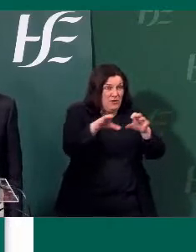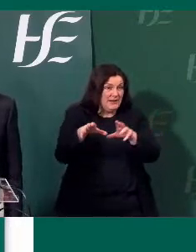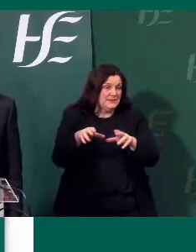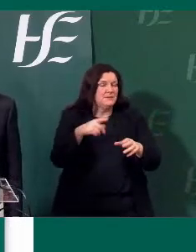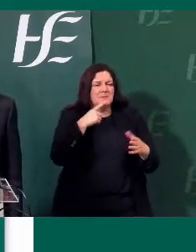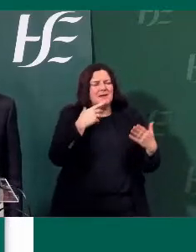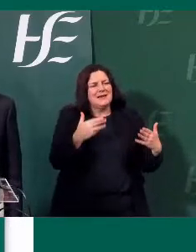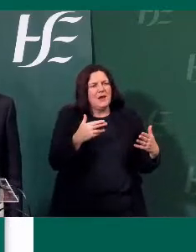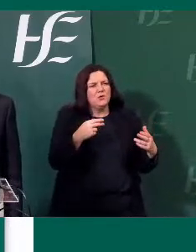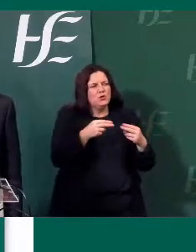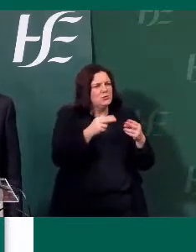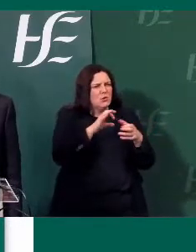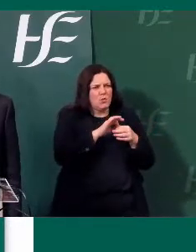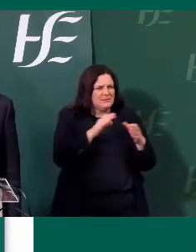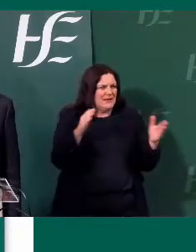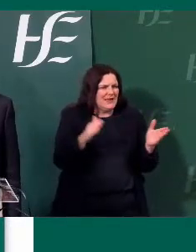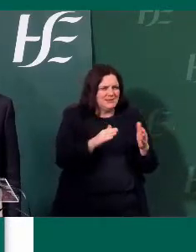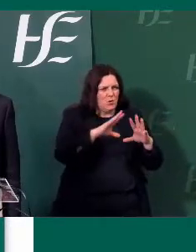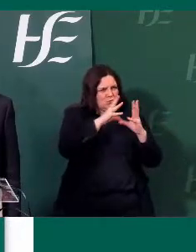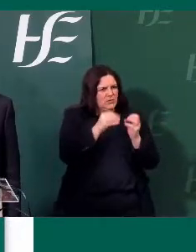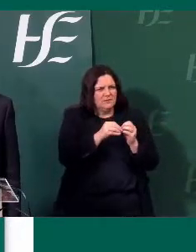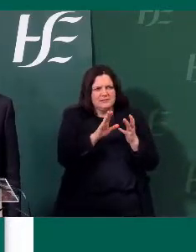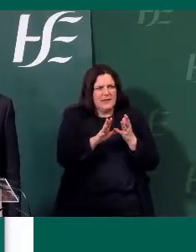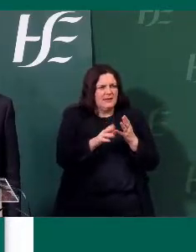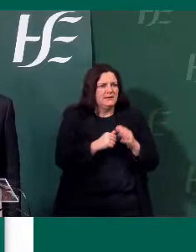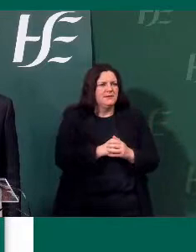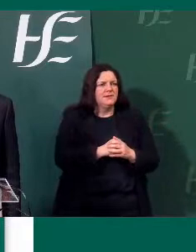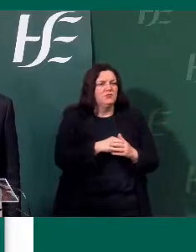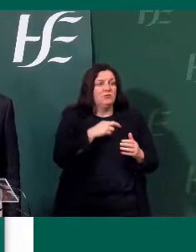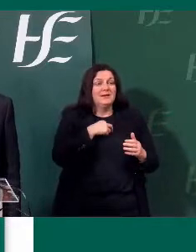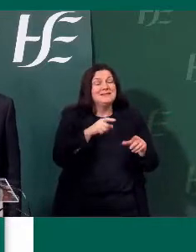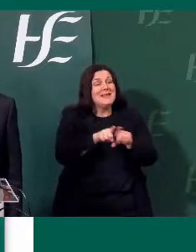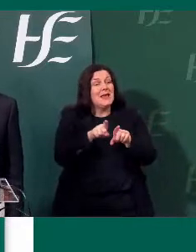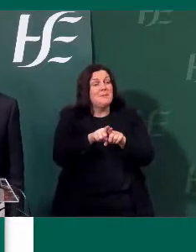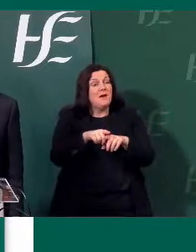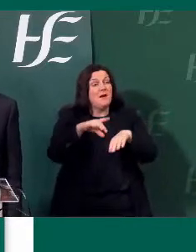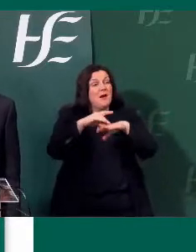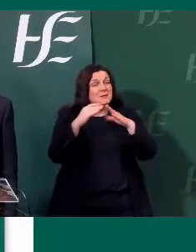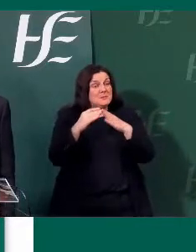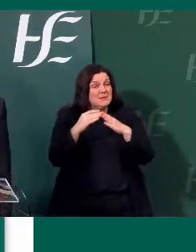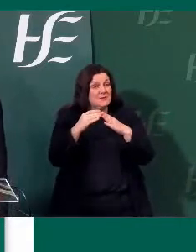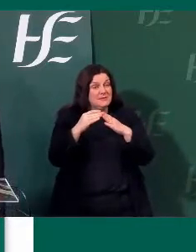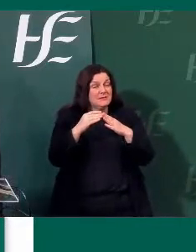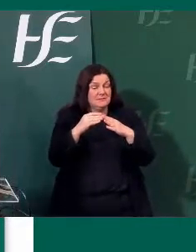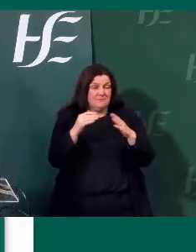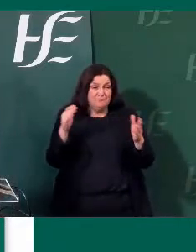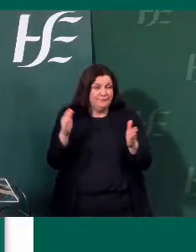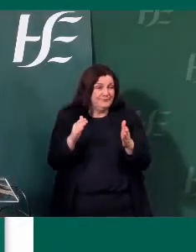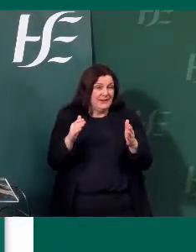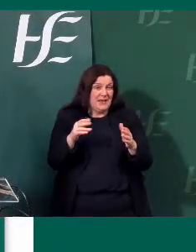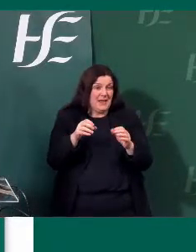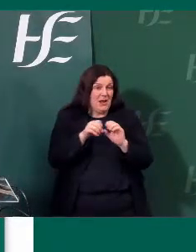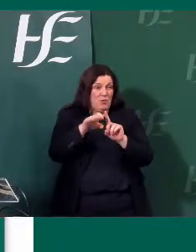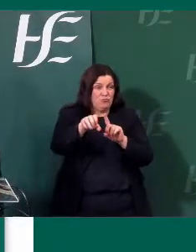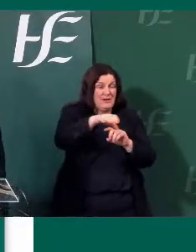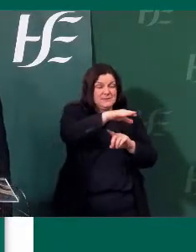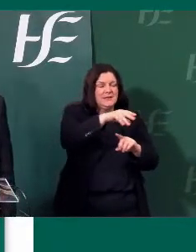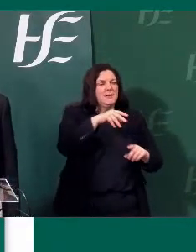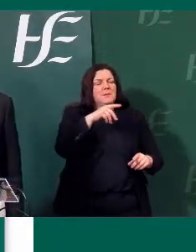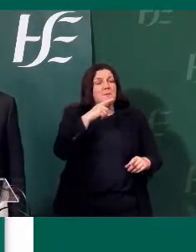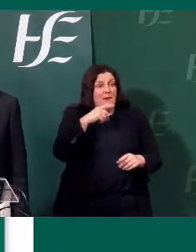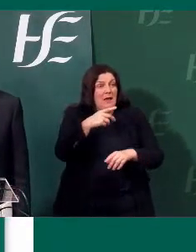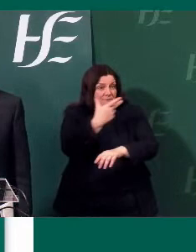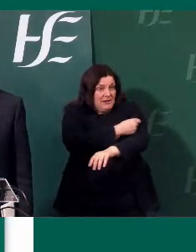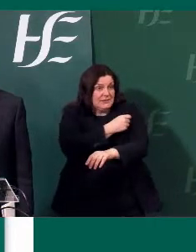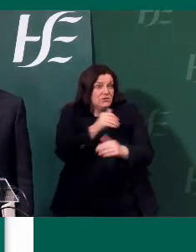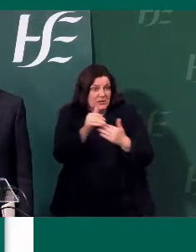outbreaks, not just happening because of vaccination, but also through the huge work of healthcare teams in infection prevention